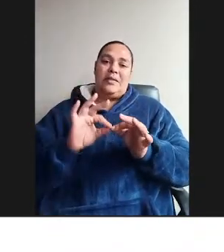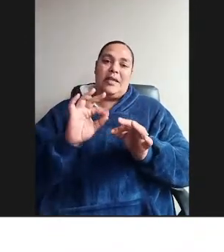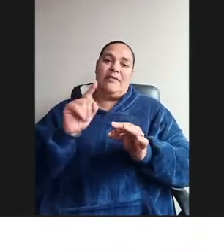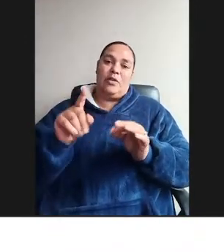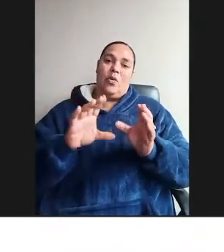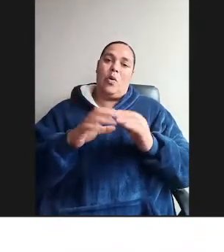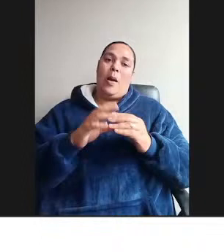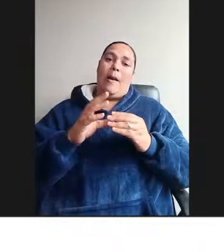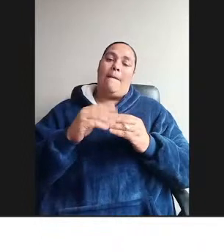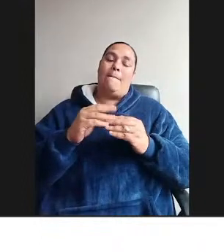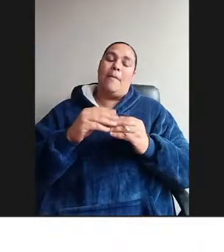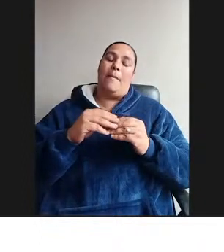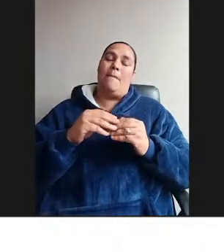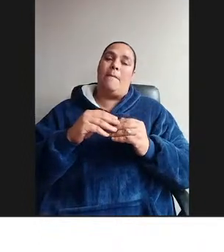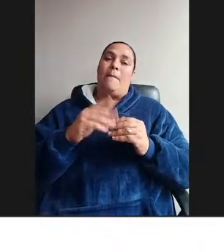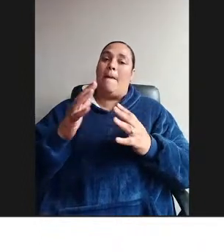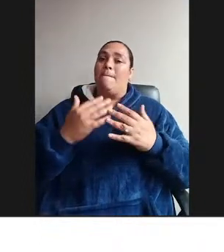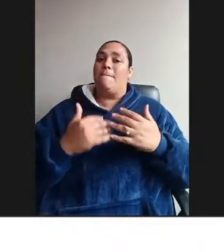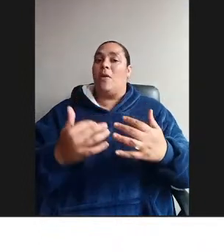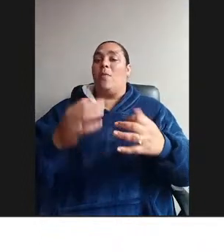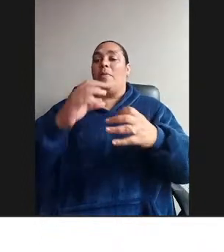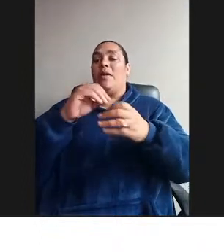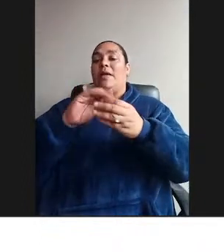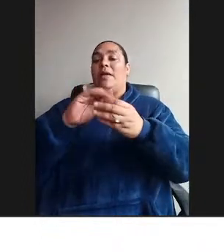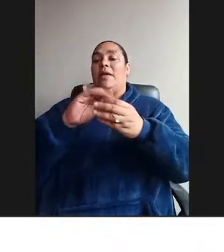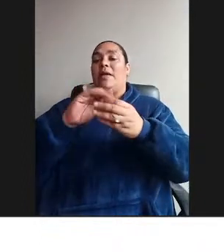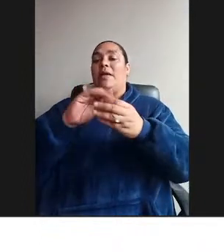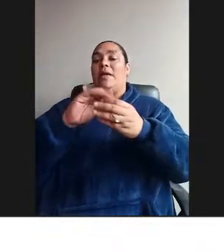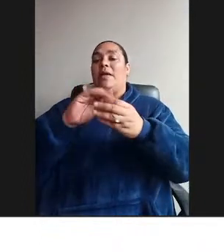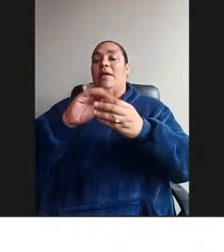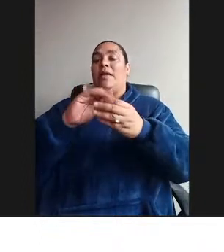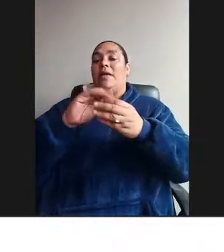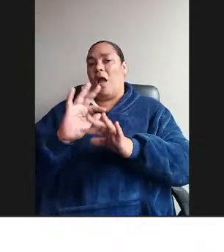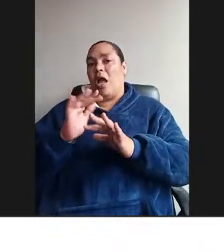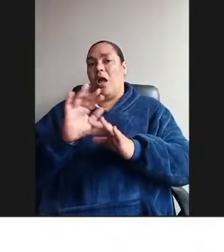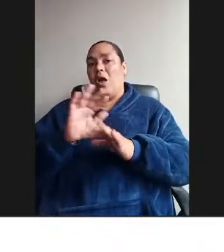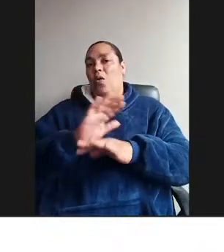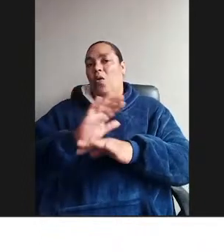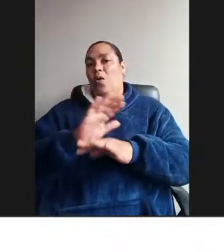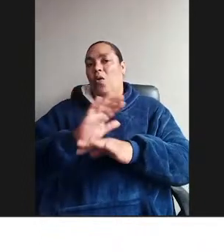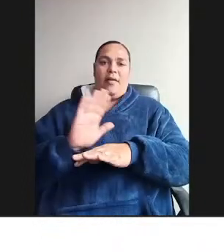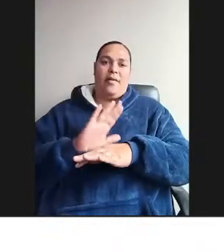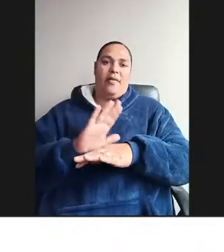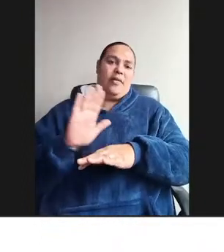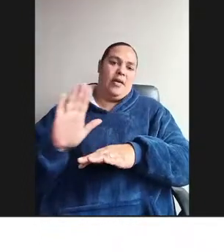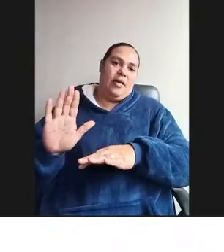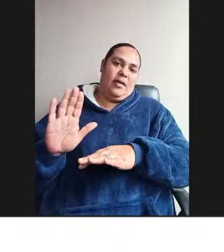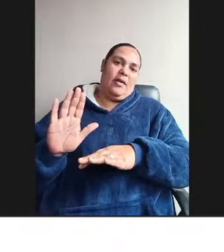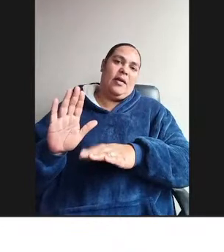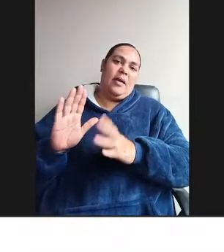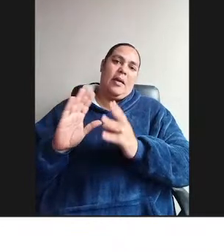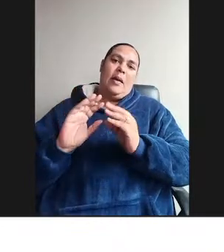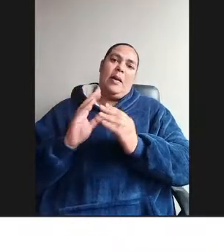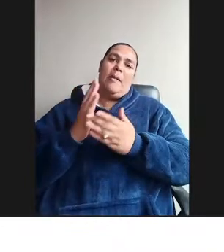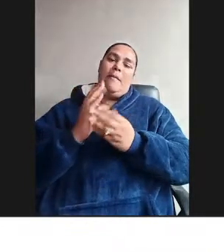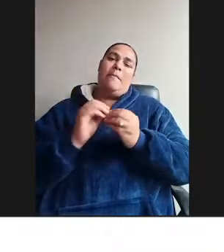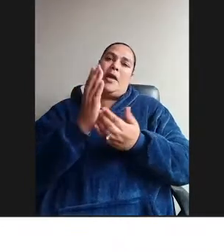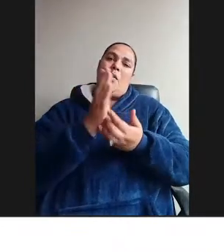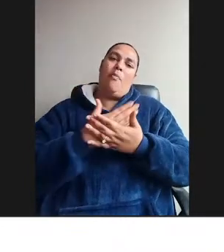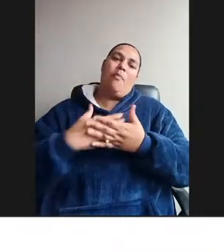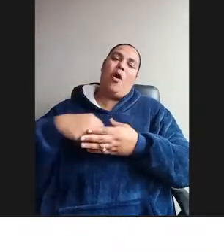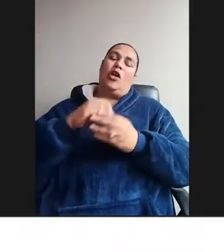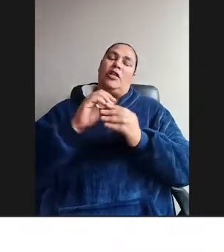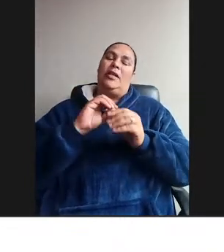are working within that community. So how are they, you know, being made part of that outreach within that